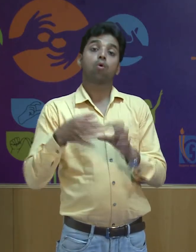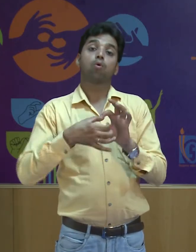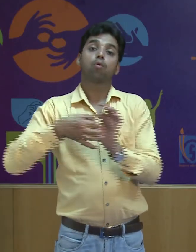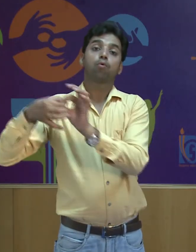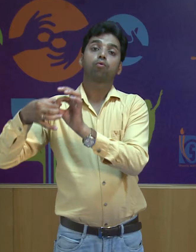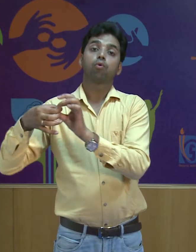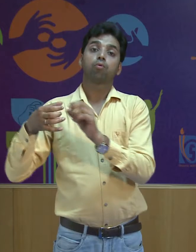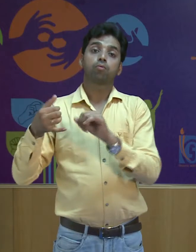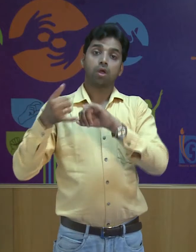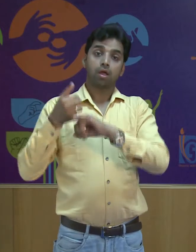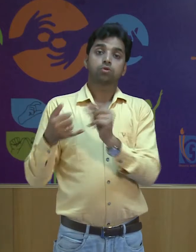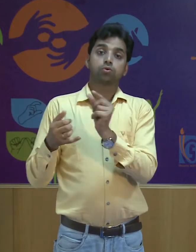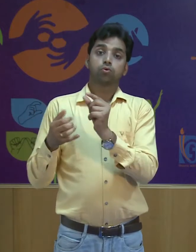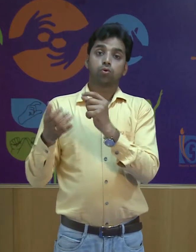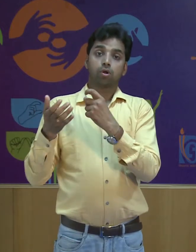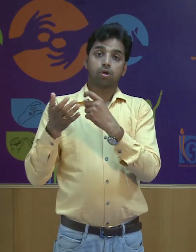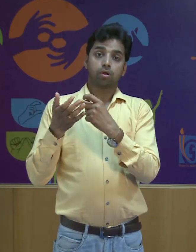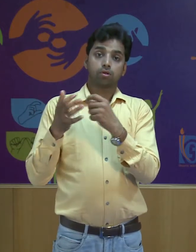from Saryu